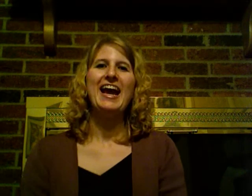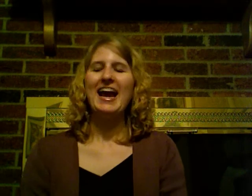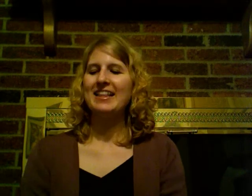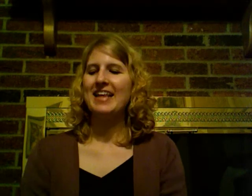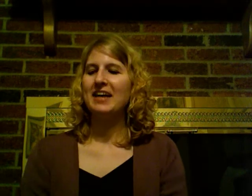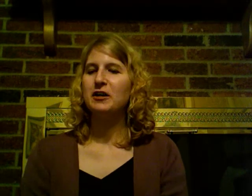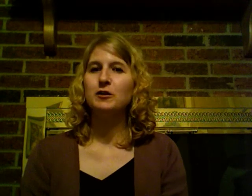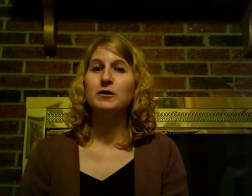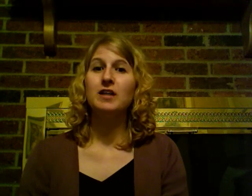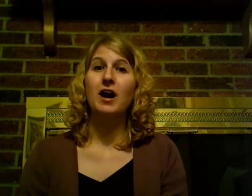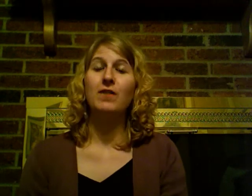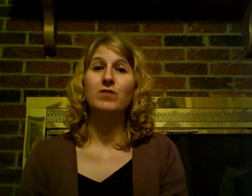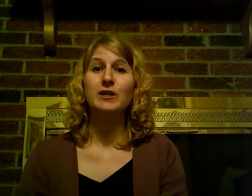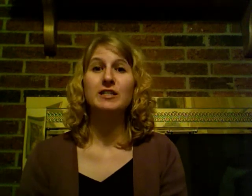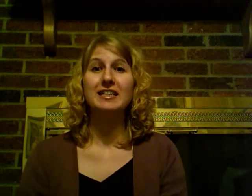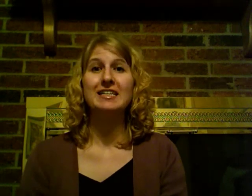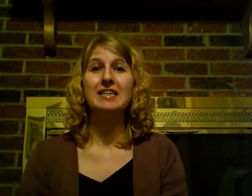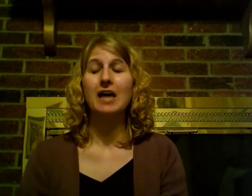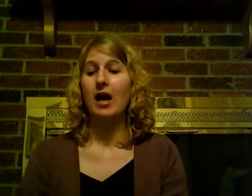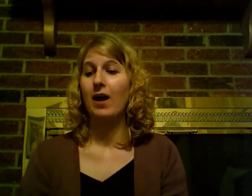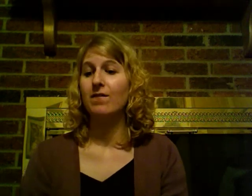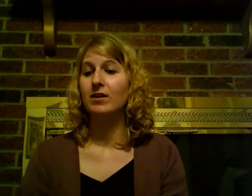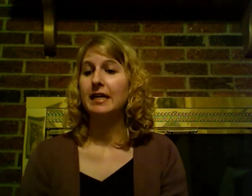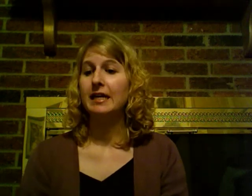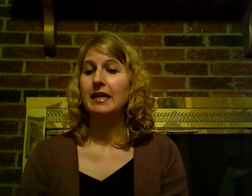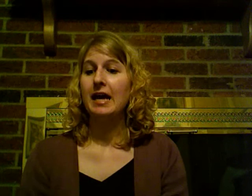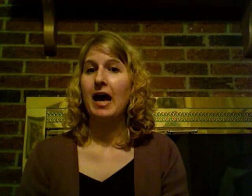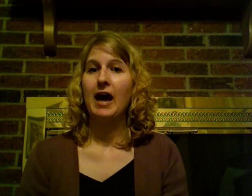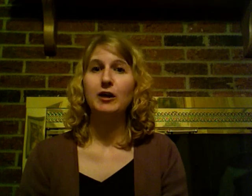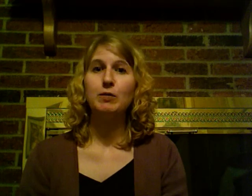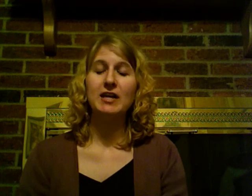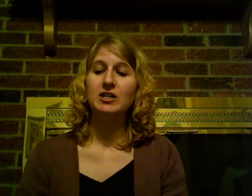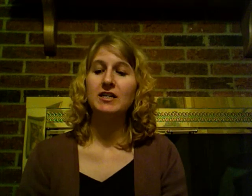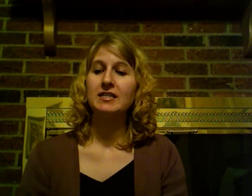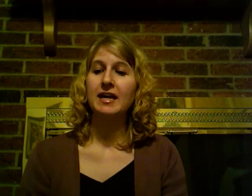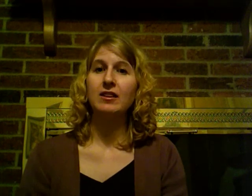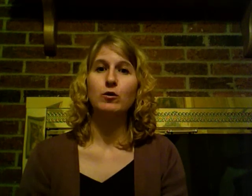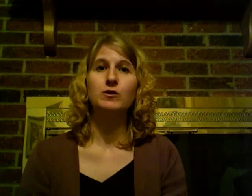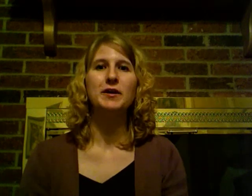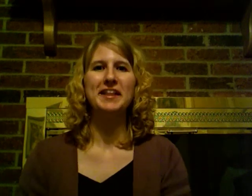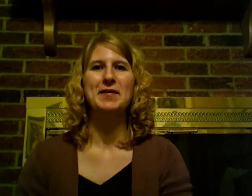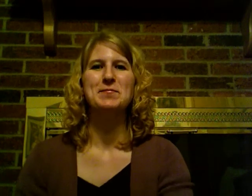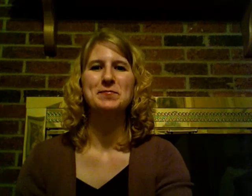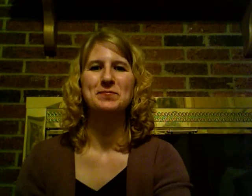And that concludes our first list of occupations and those who work in them.